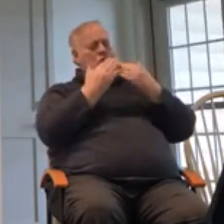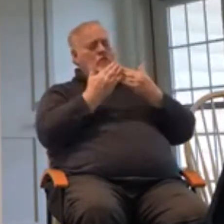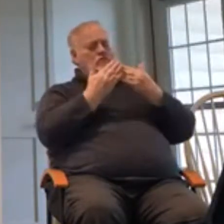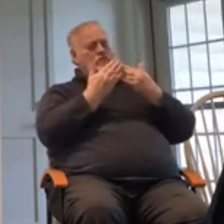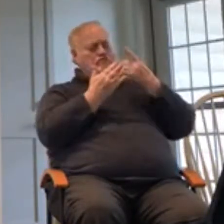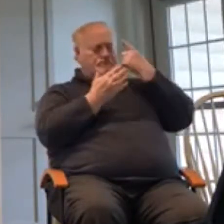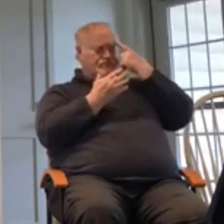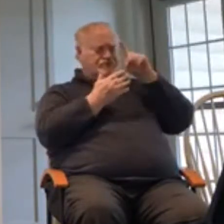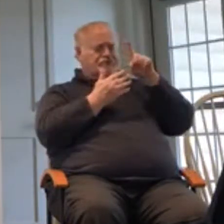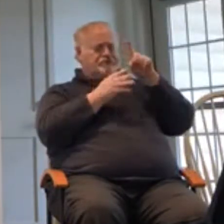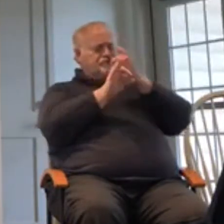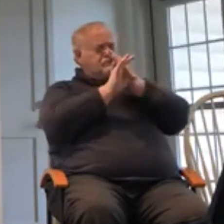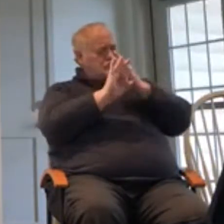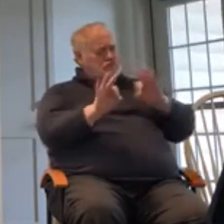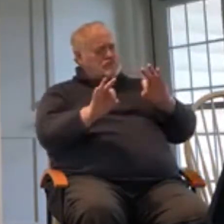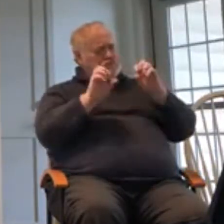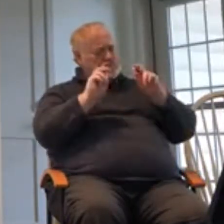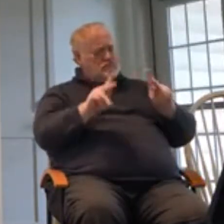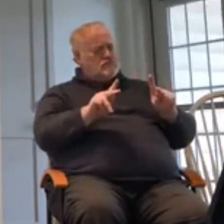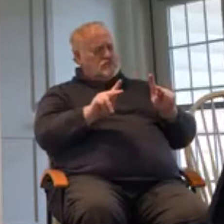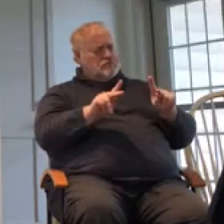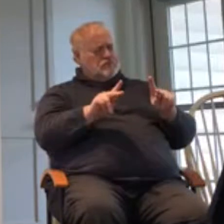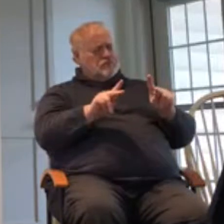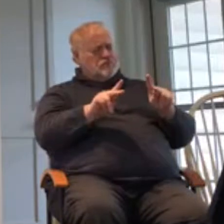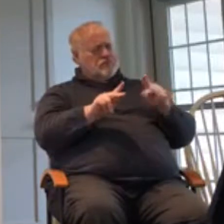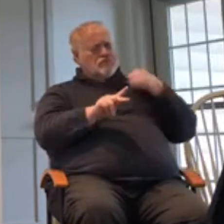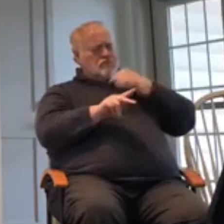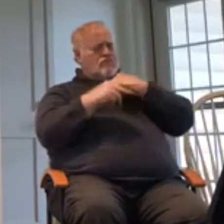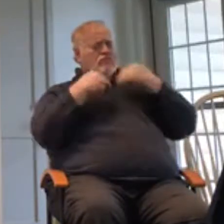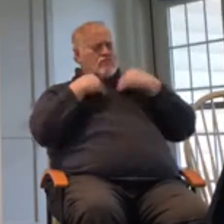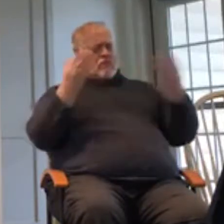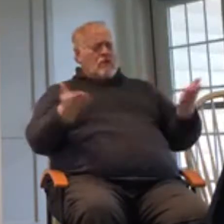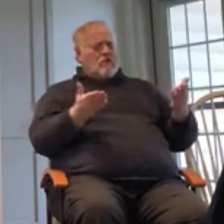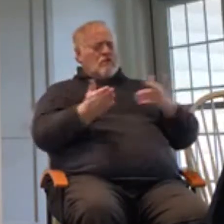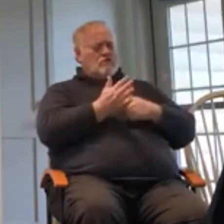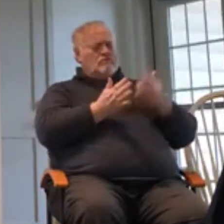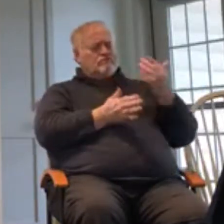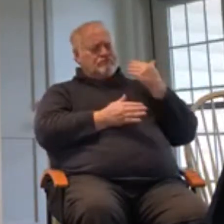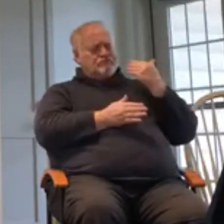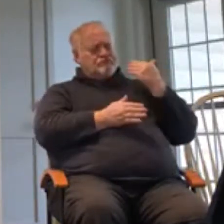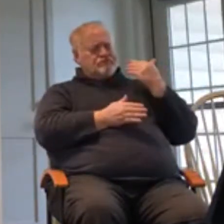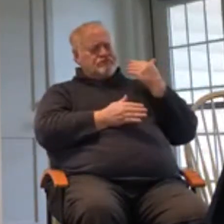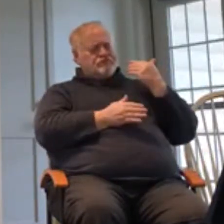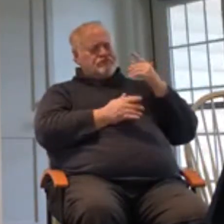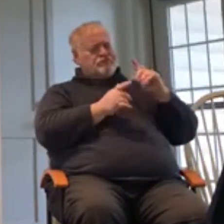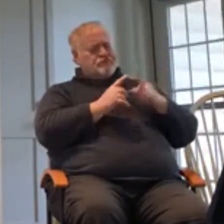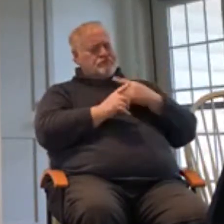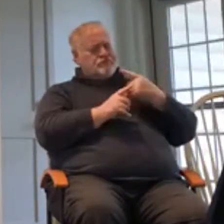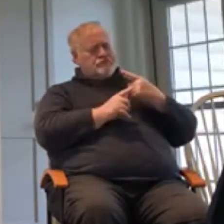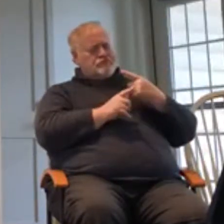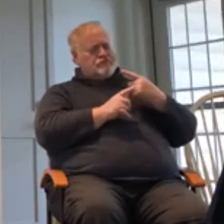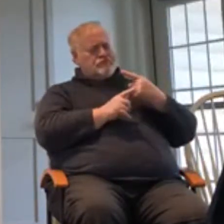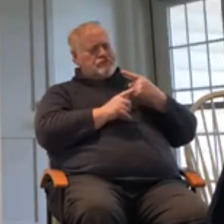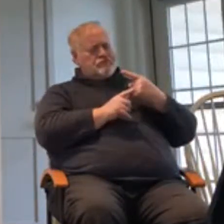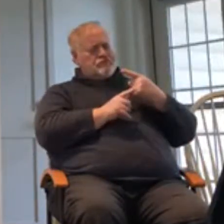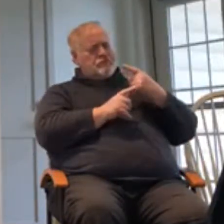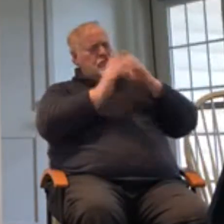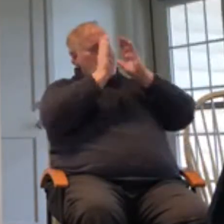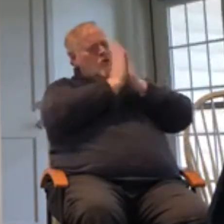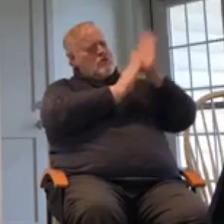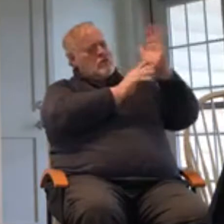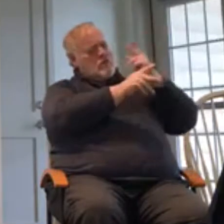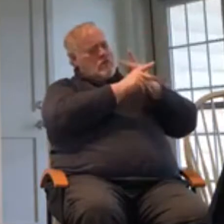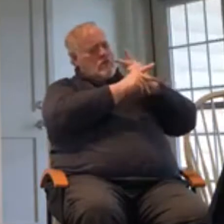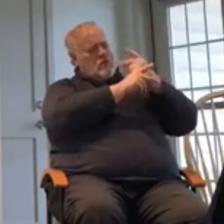for the freedom, privilege, and opportunity that we have to be in your house this morning. First and foremost, God, we just pray that you would